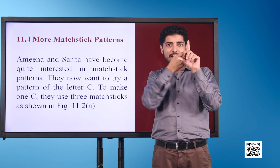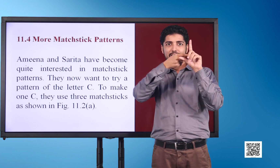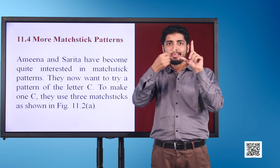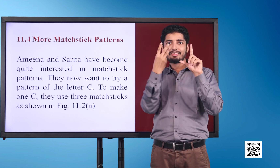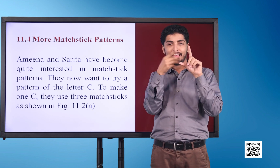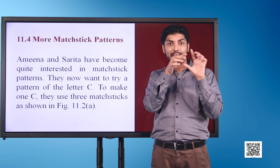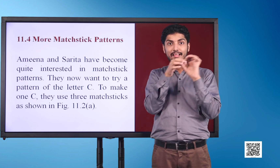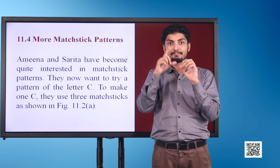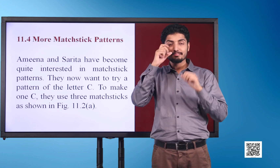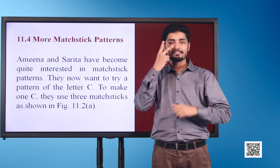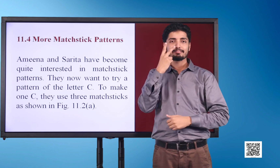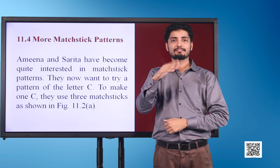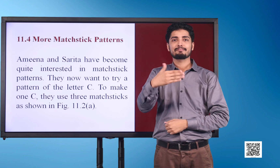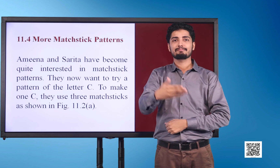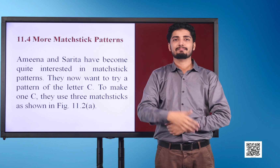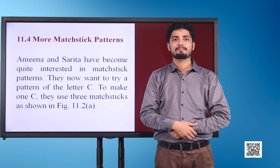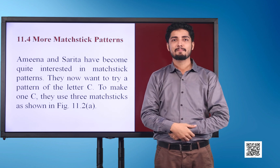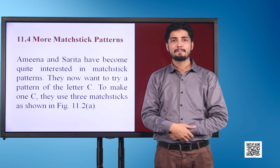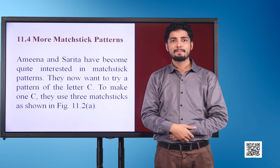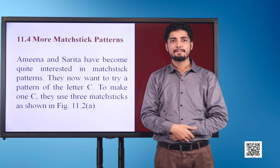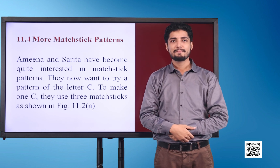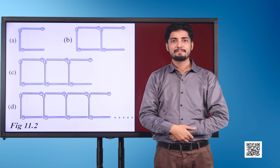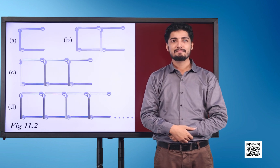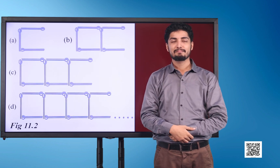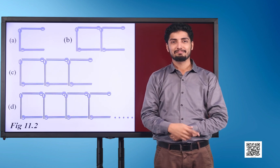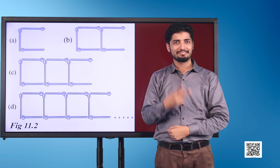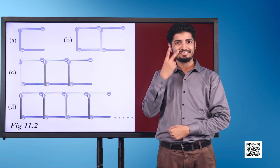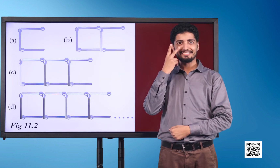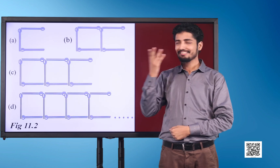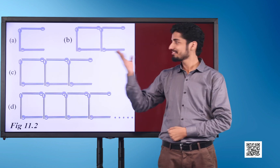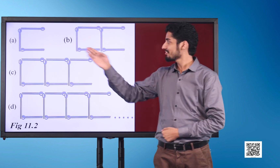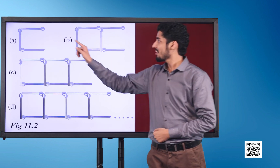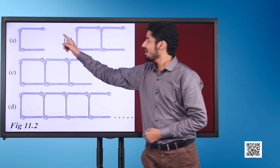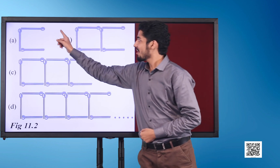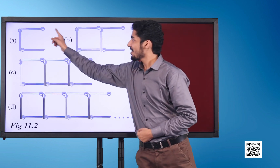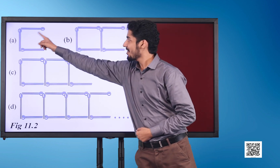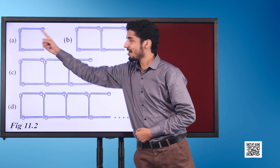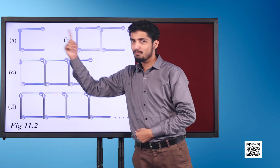To make one C, they use three matchsticks, as shown in figure 11.2a.